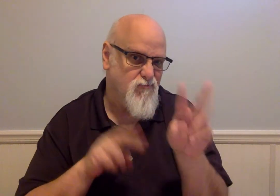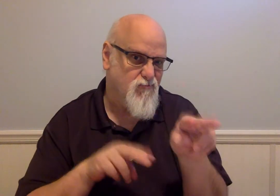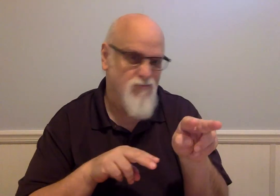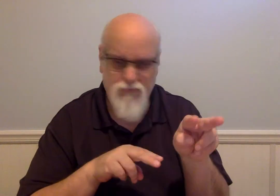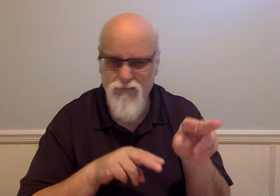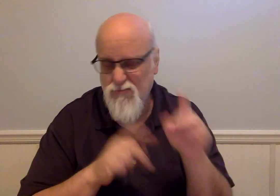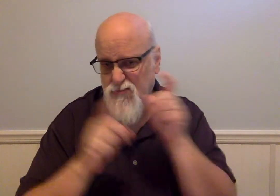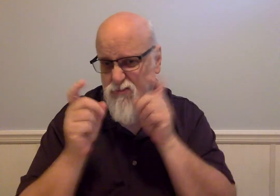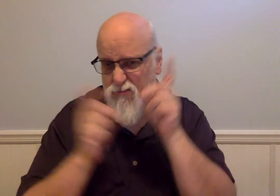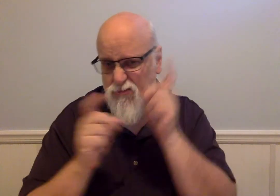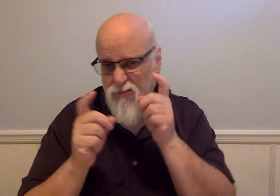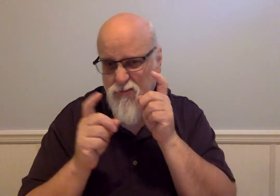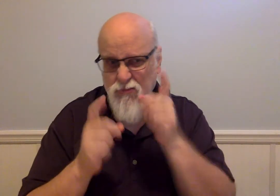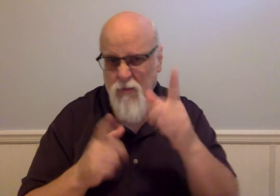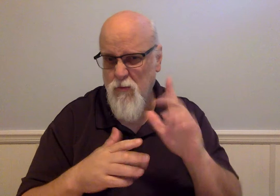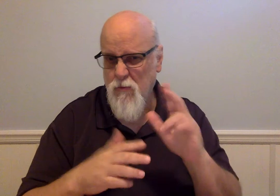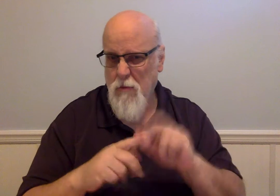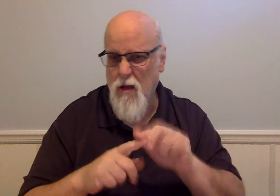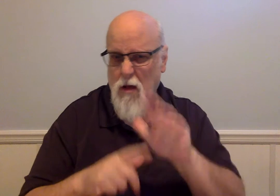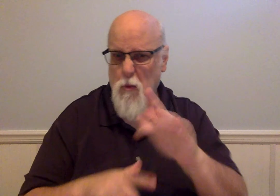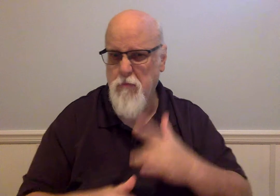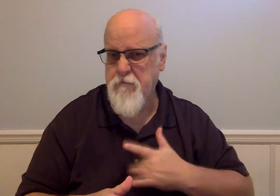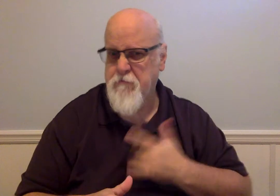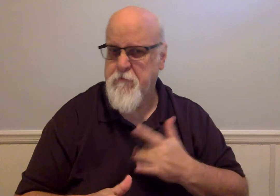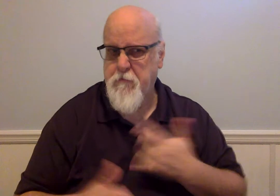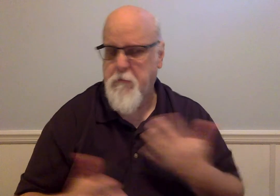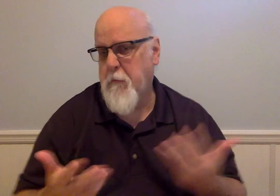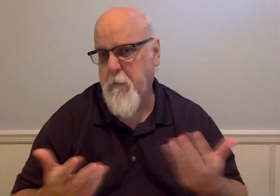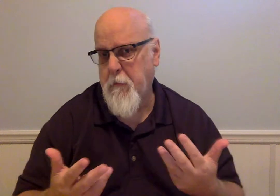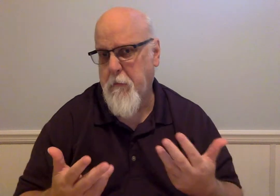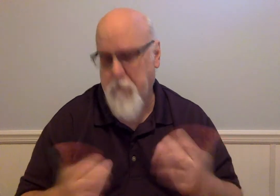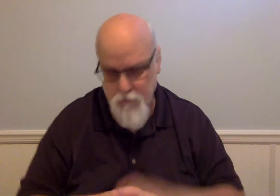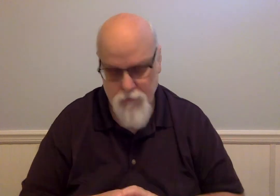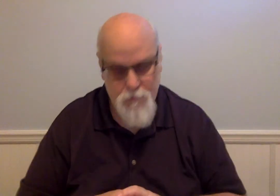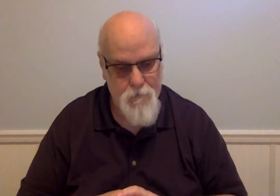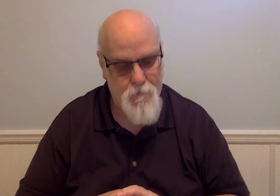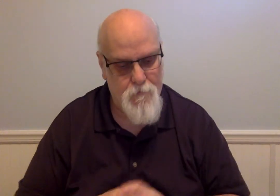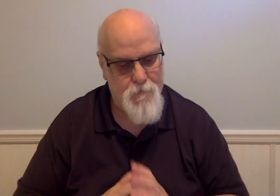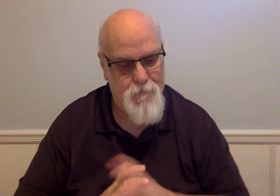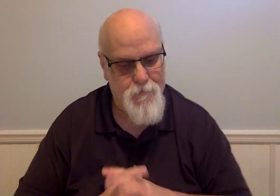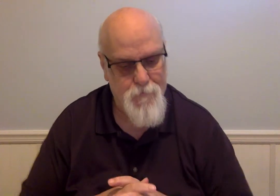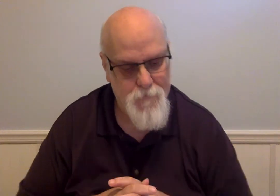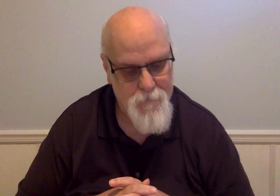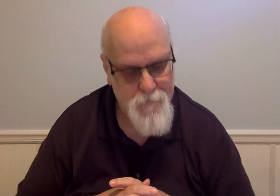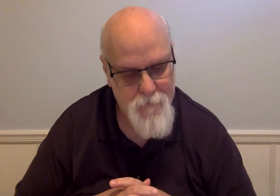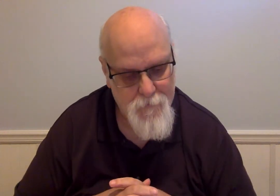looking around and it wasn't a great experience. Depending on how you felt about your experience,